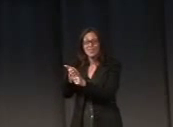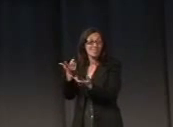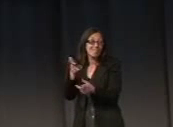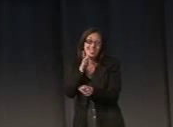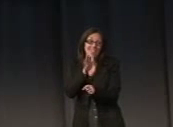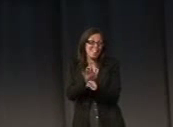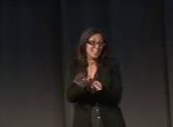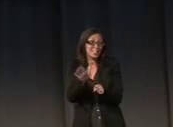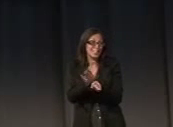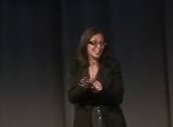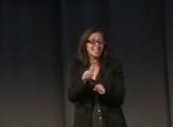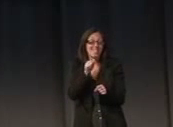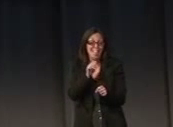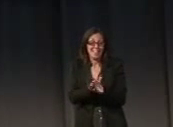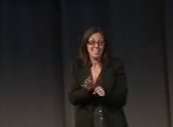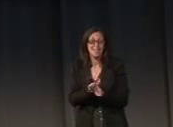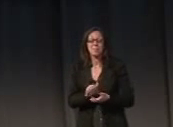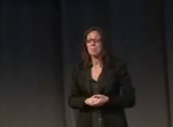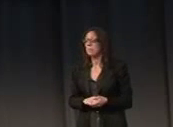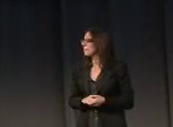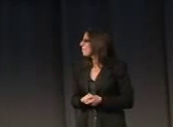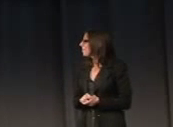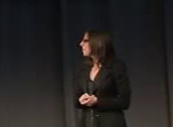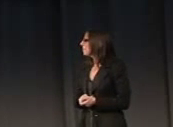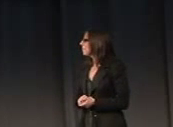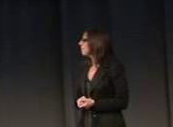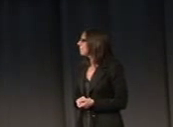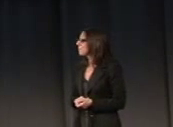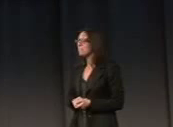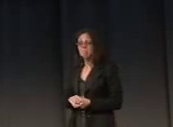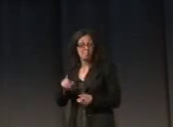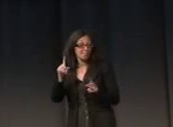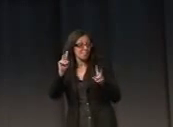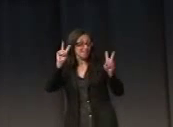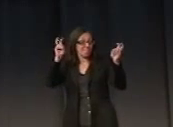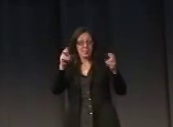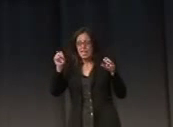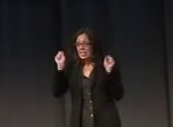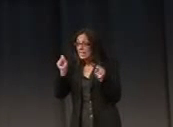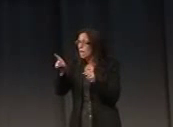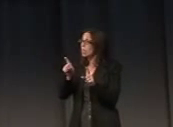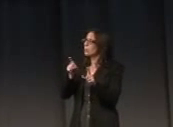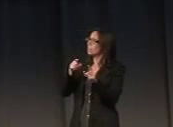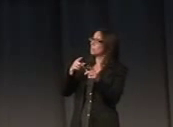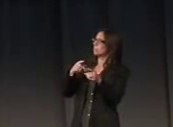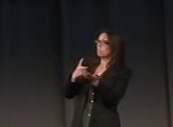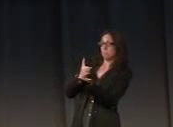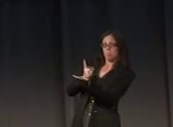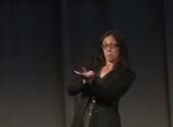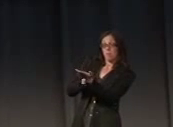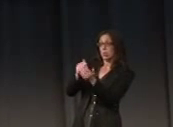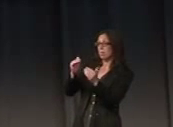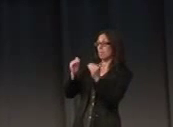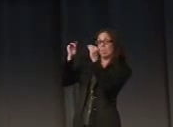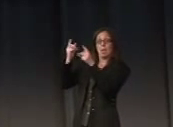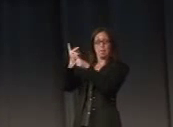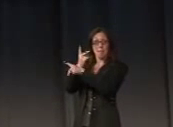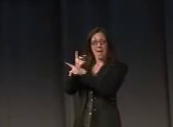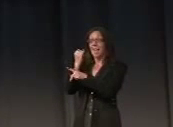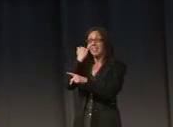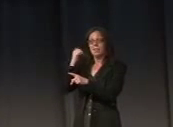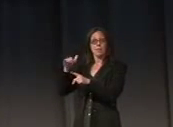Quote, can one describe higher mathematics to someone without thereby teaching it to him? To describe